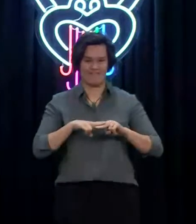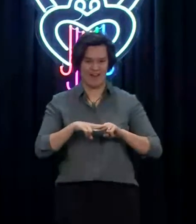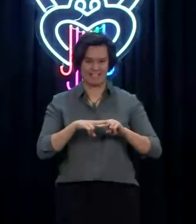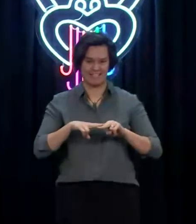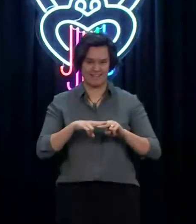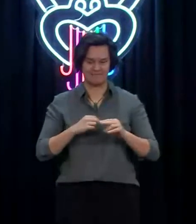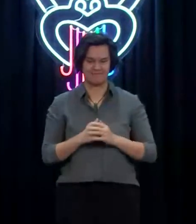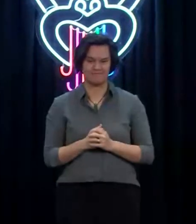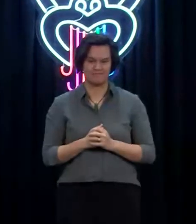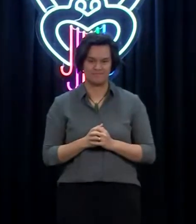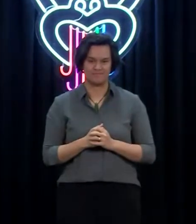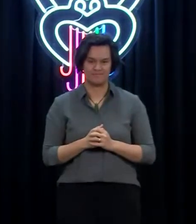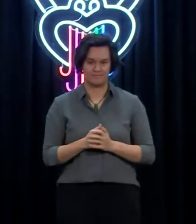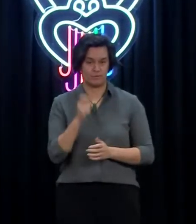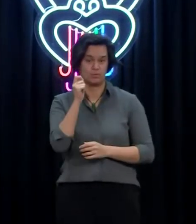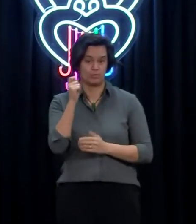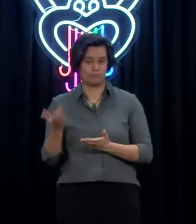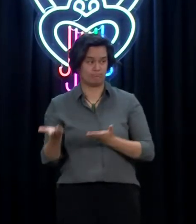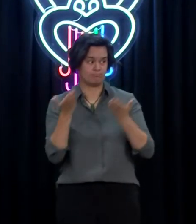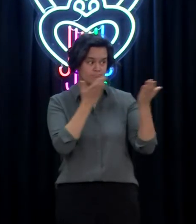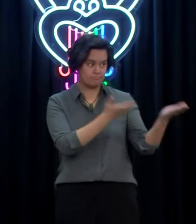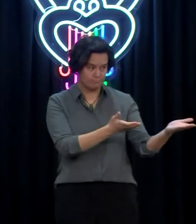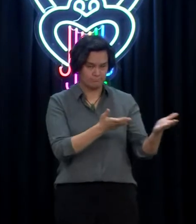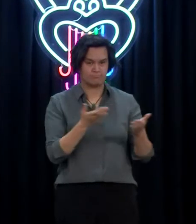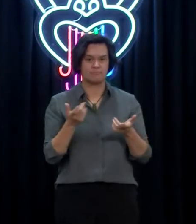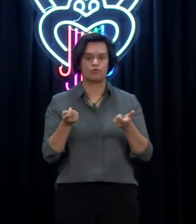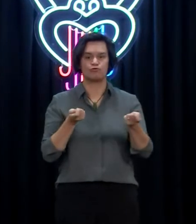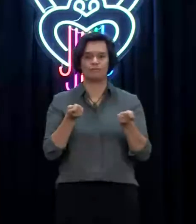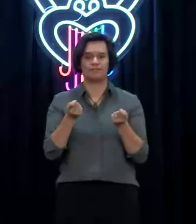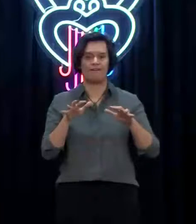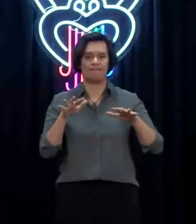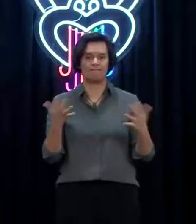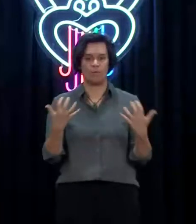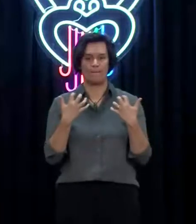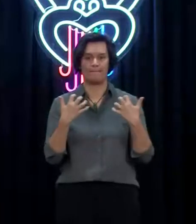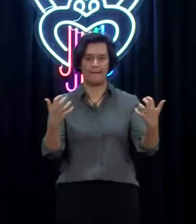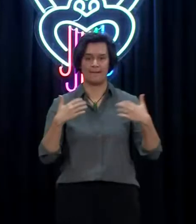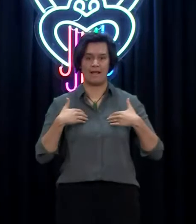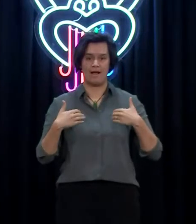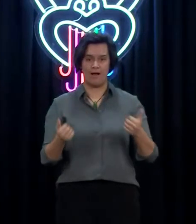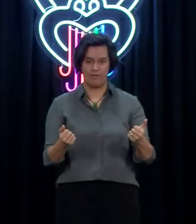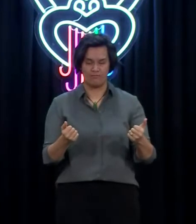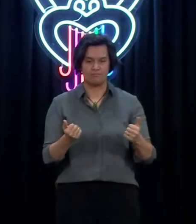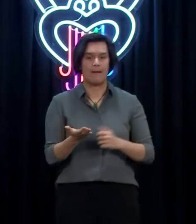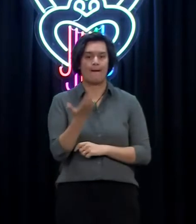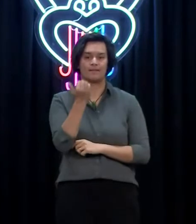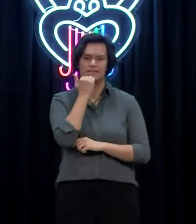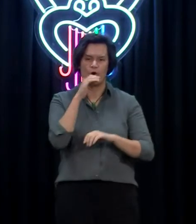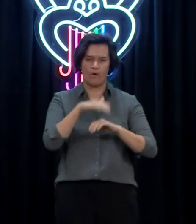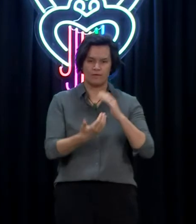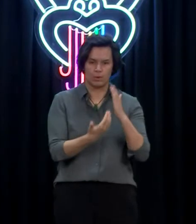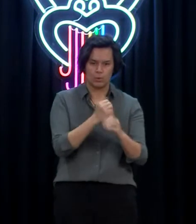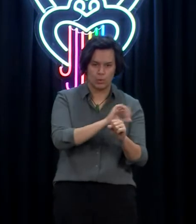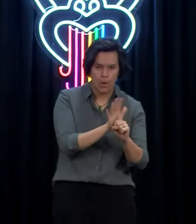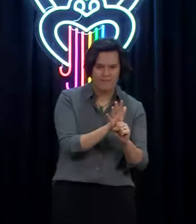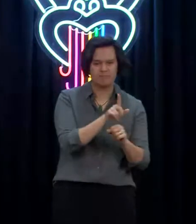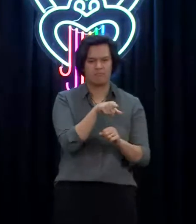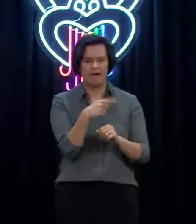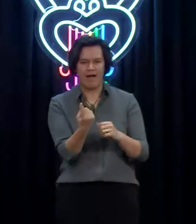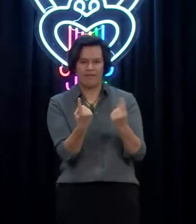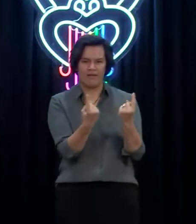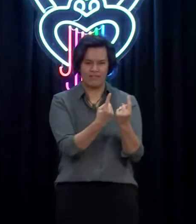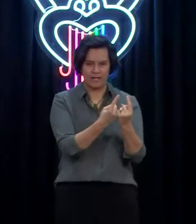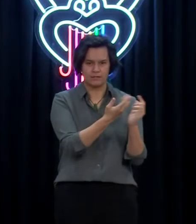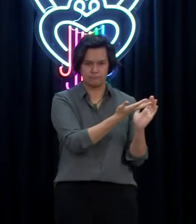everybody. I'll very shortly hand over to the Director of Public Health to update us on the latest case numbers and several other matters as well. And